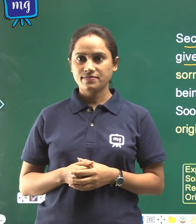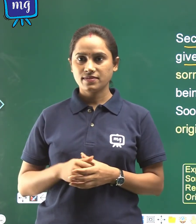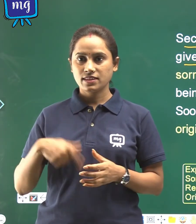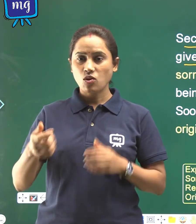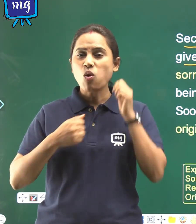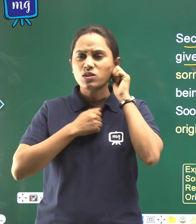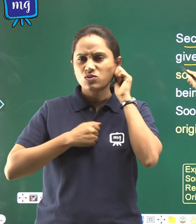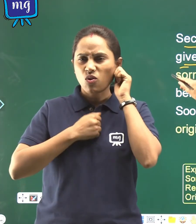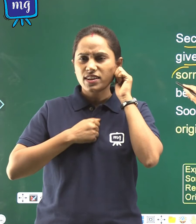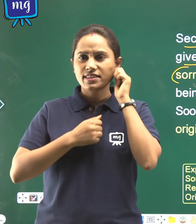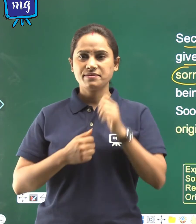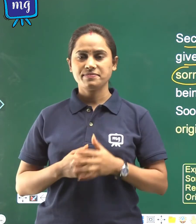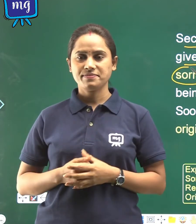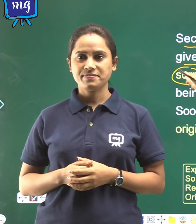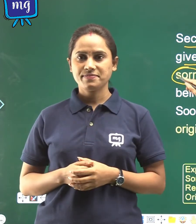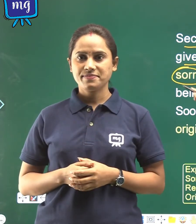or sorry